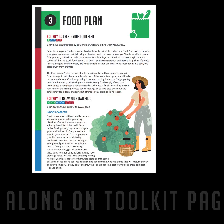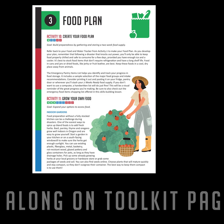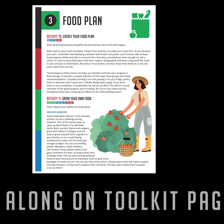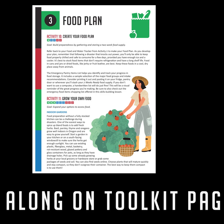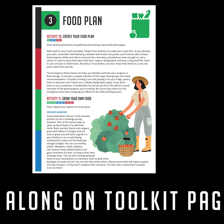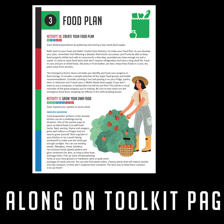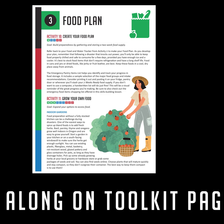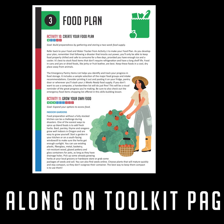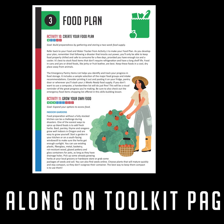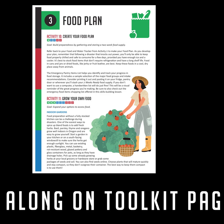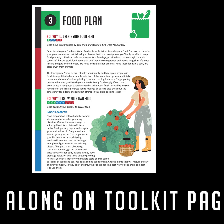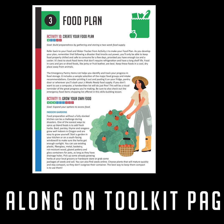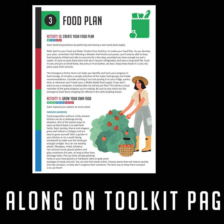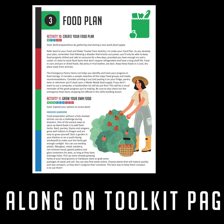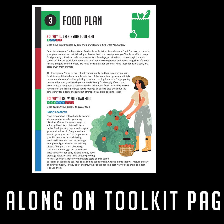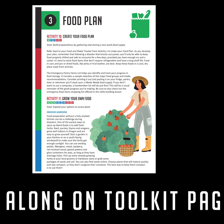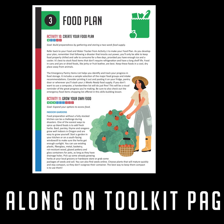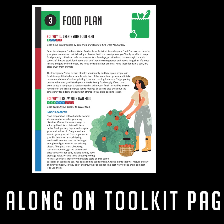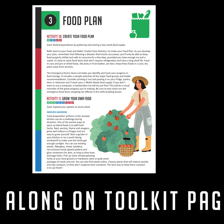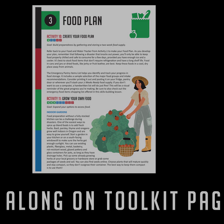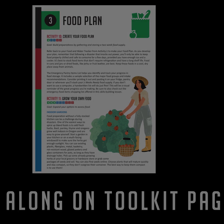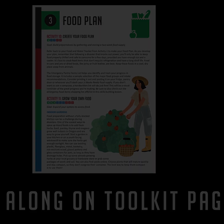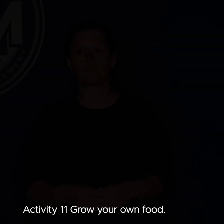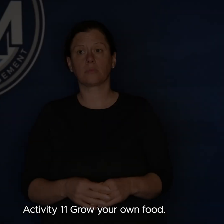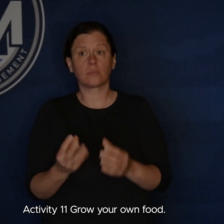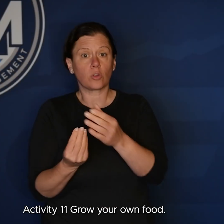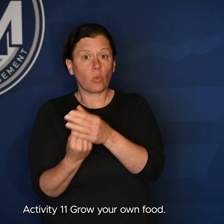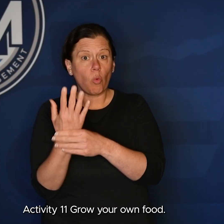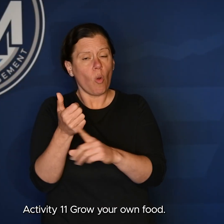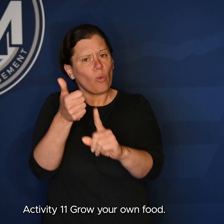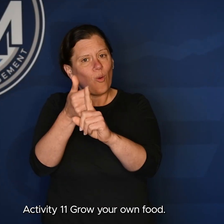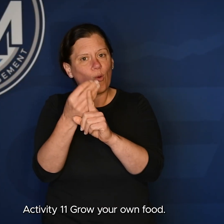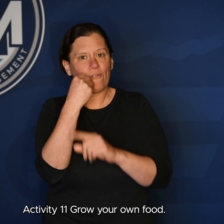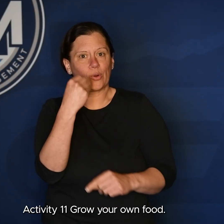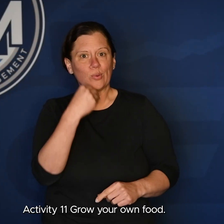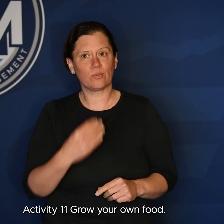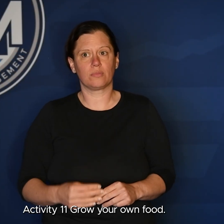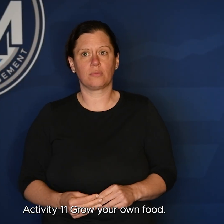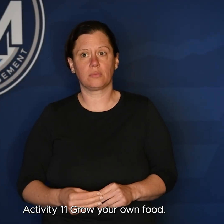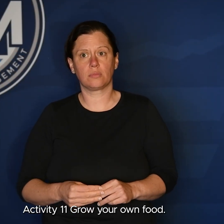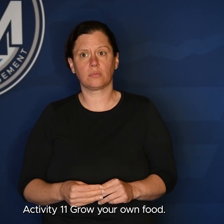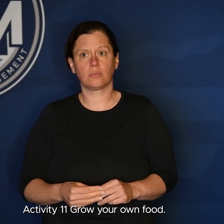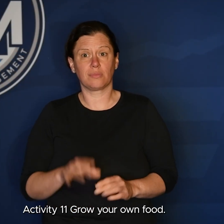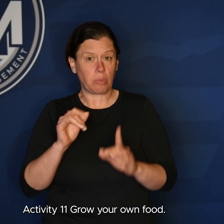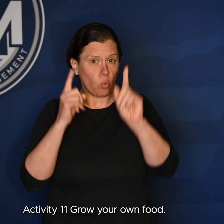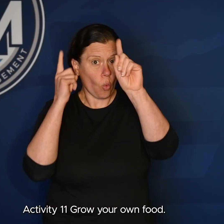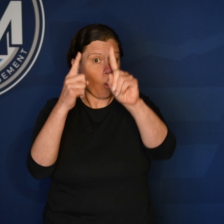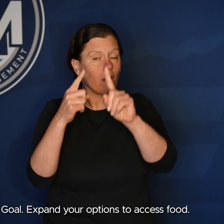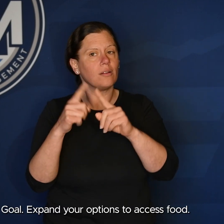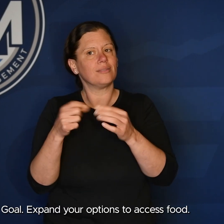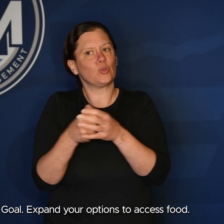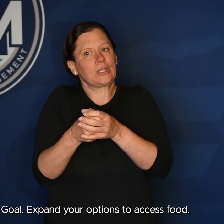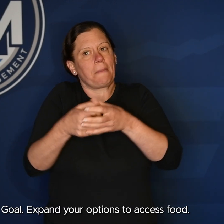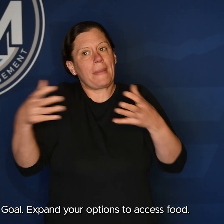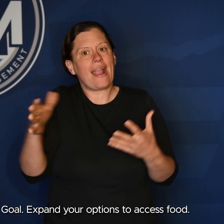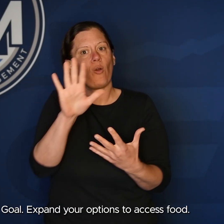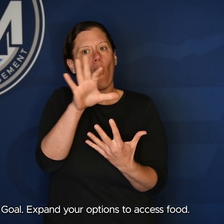Follow along on Toolkit, page 58. Activity 11, Grow Your Own Food. Goal, expand your options